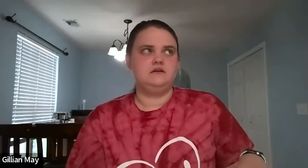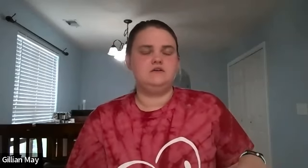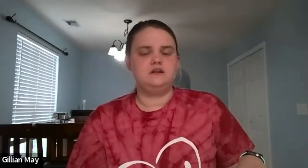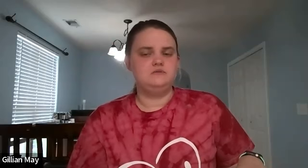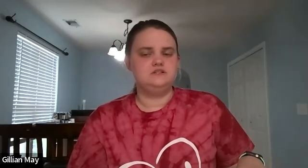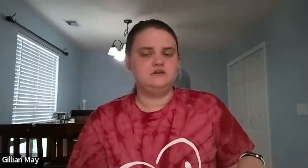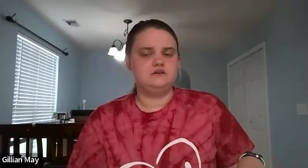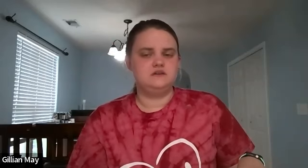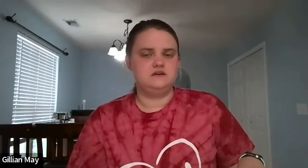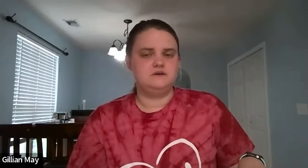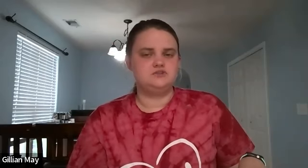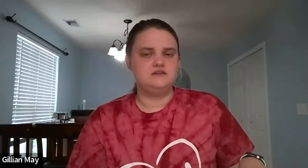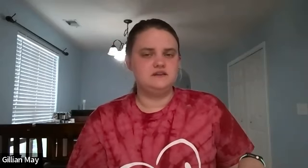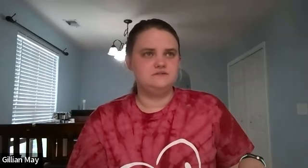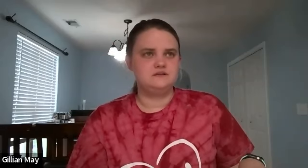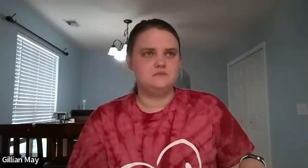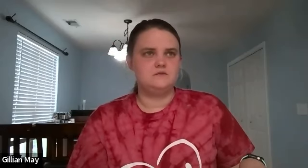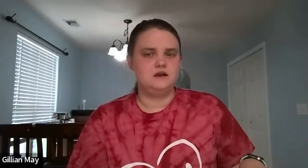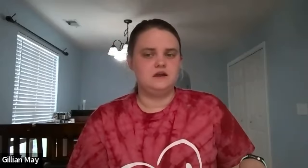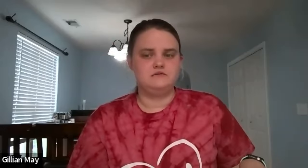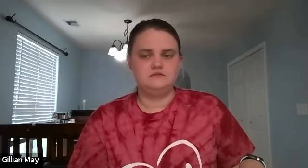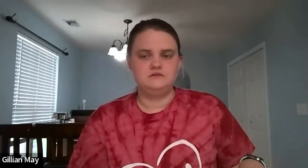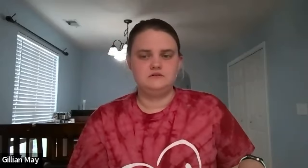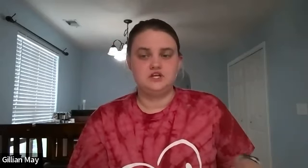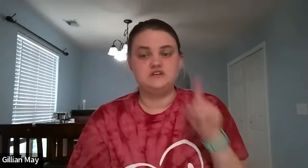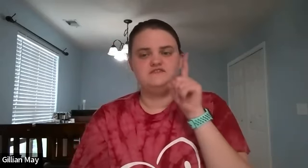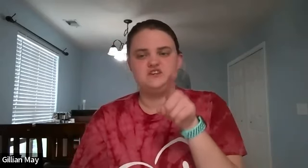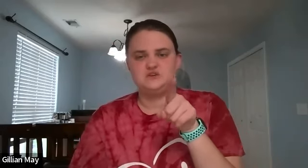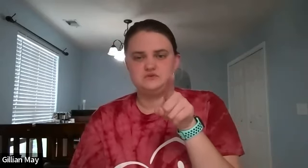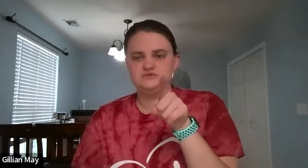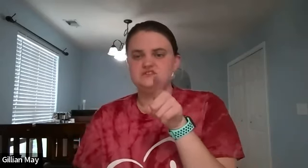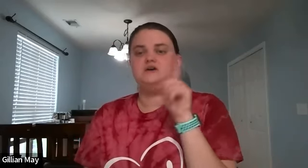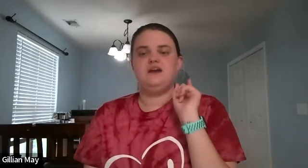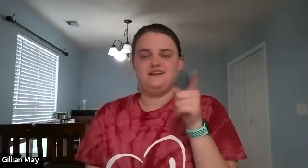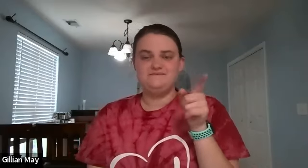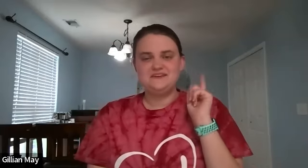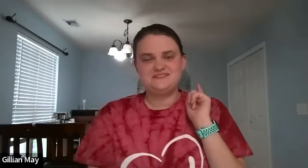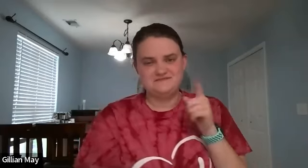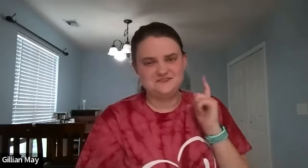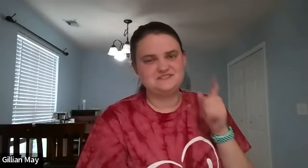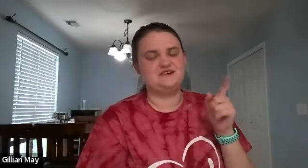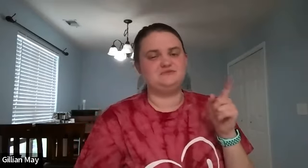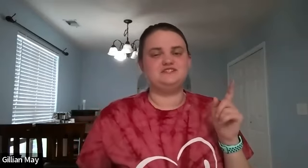there any ones y'all can think of? I'm trying to think of some right now. Confused. Okay, confused is a good one.